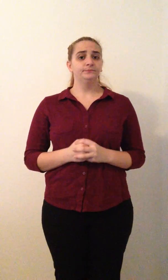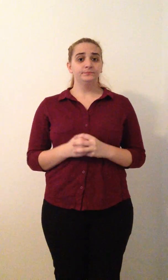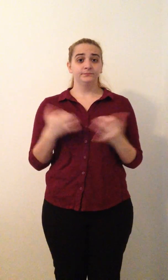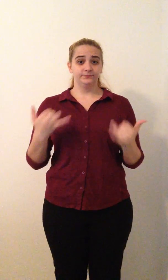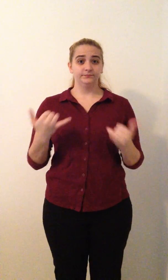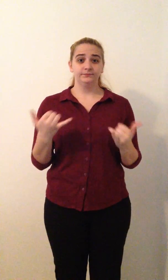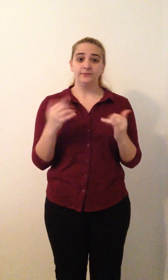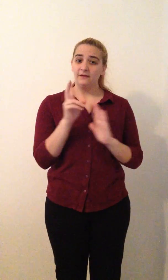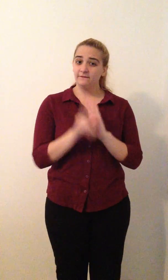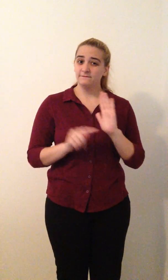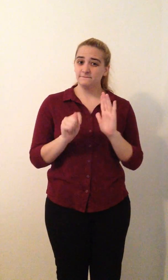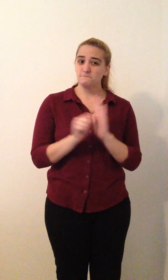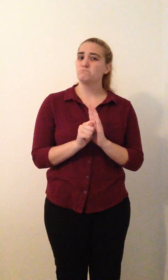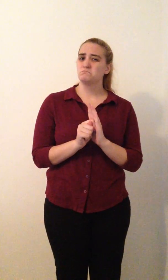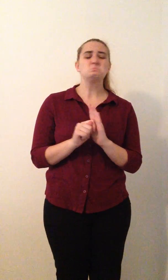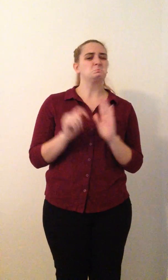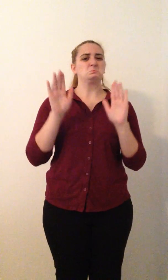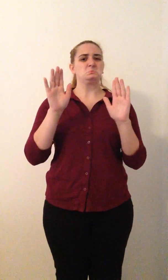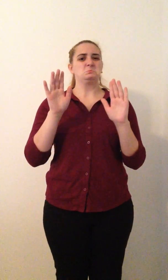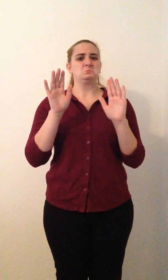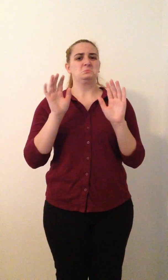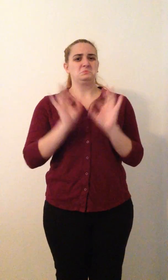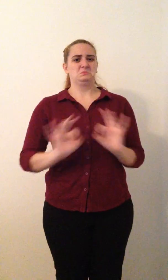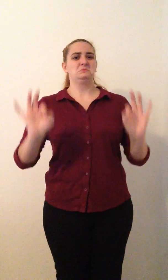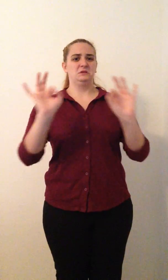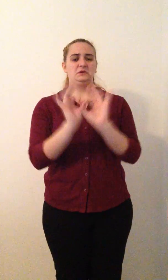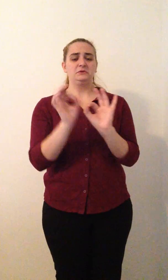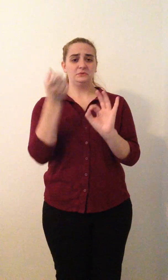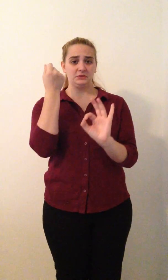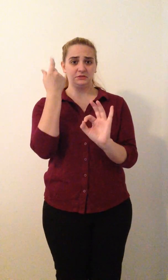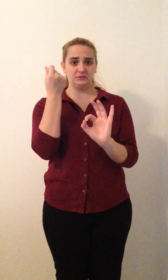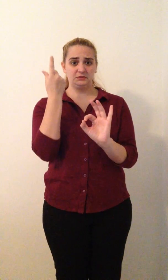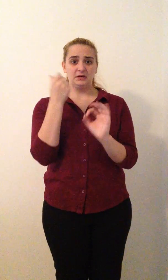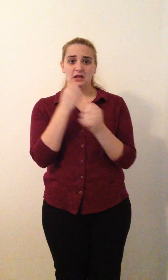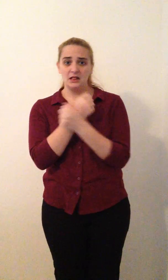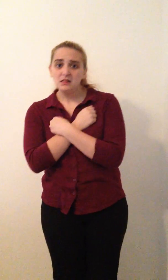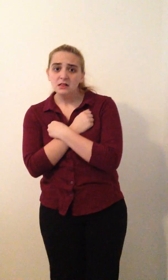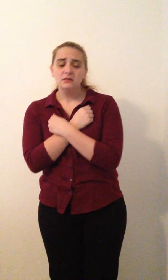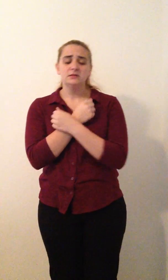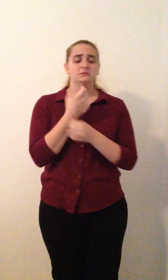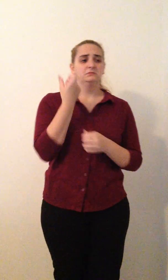understand love, for you to understand attachment styles, your